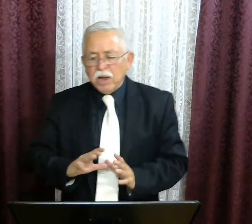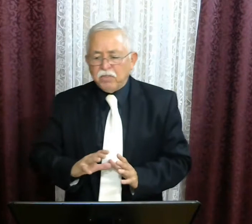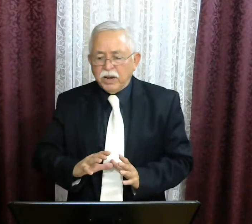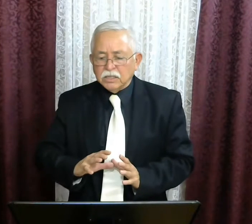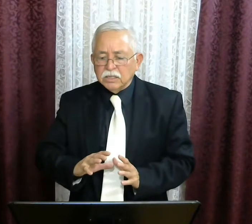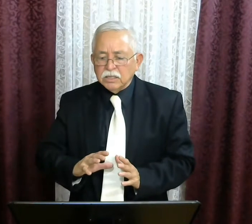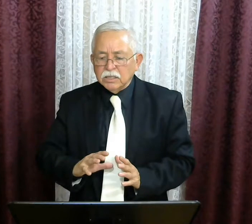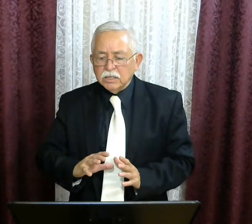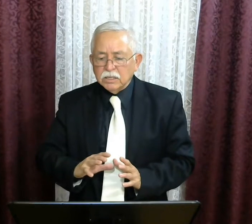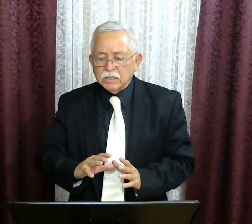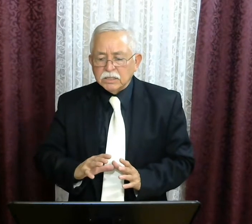friend.